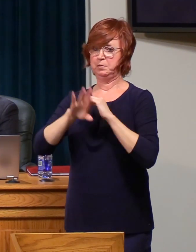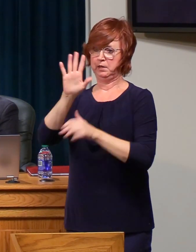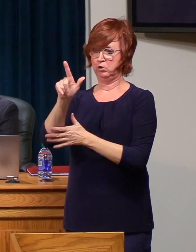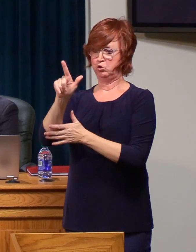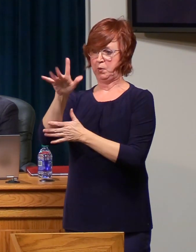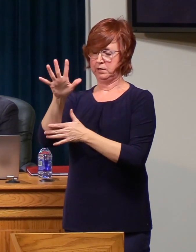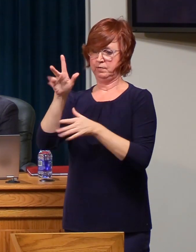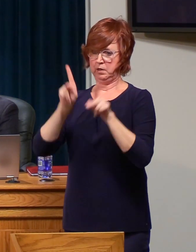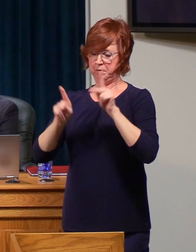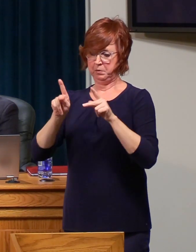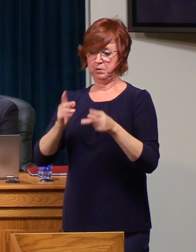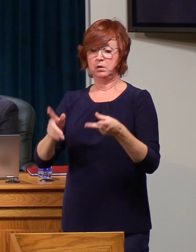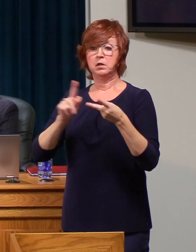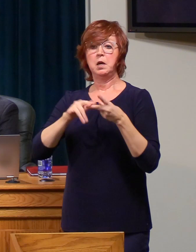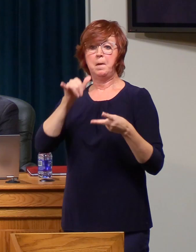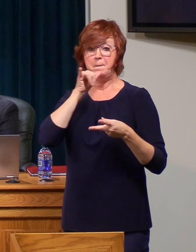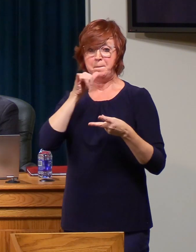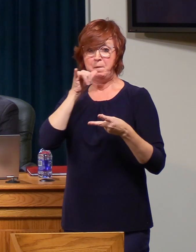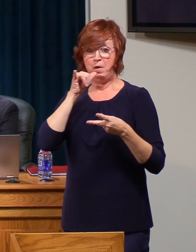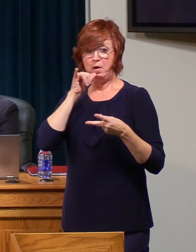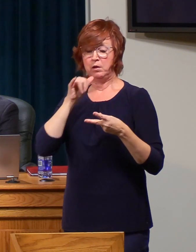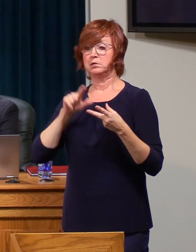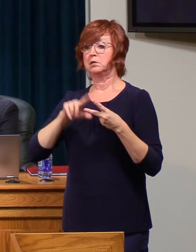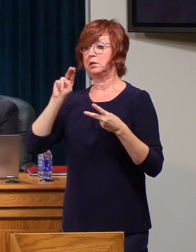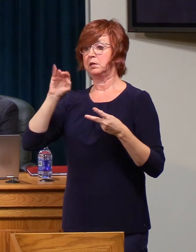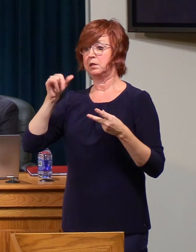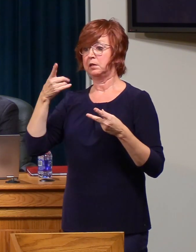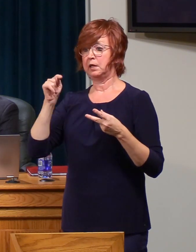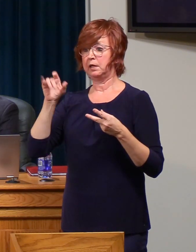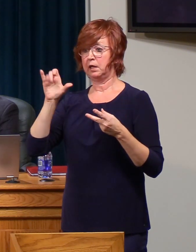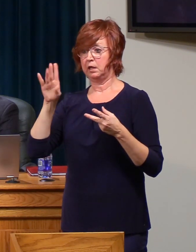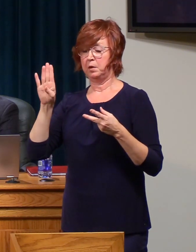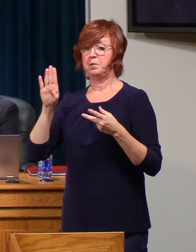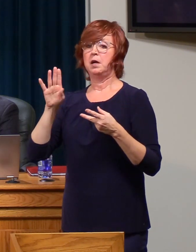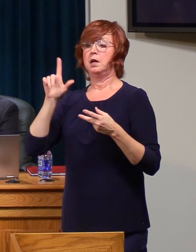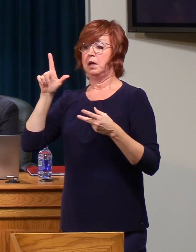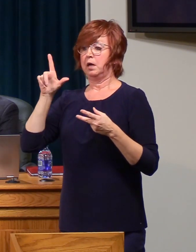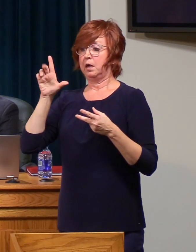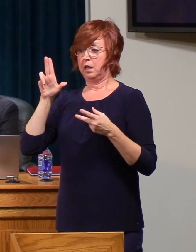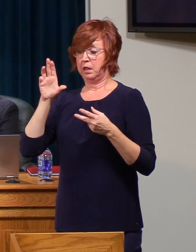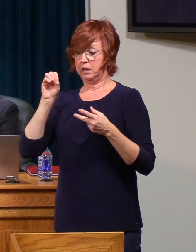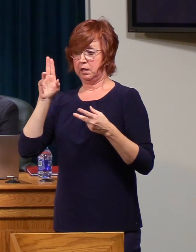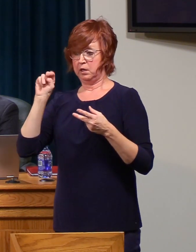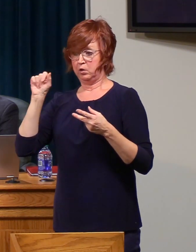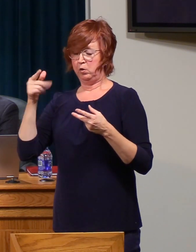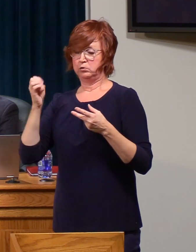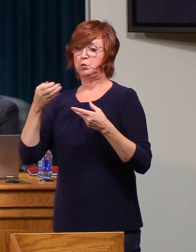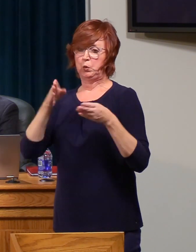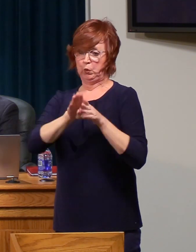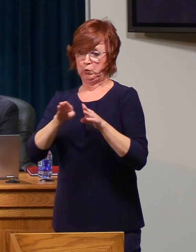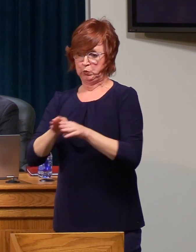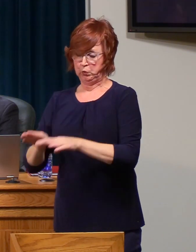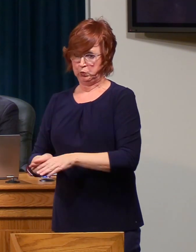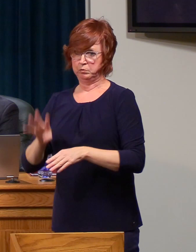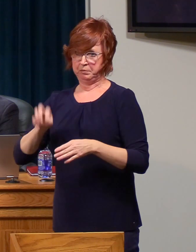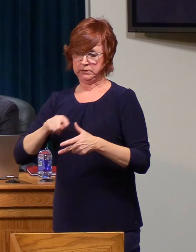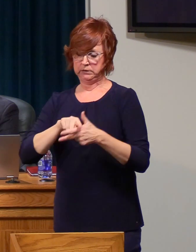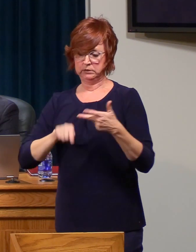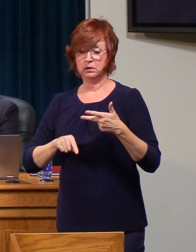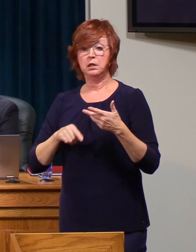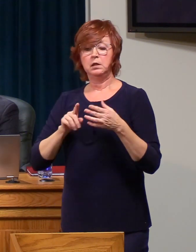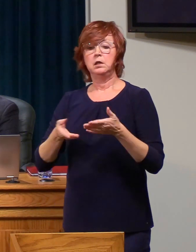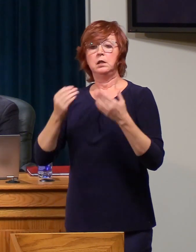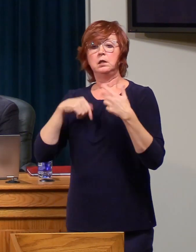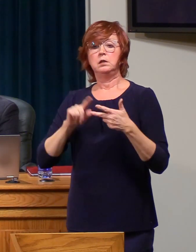Nightclubs, bars, and lounges must be closed. Effective on Monday, restaurants